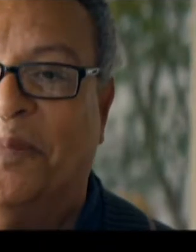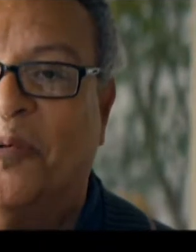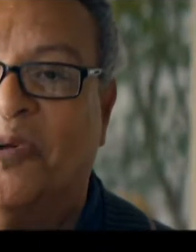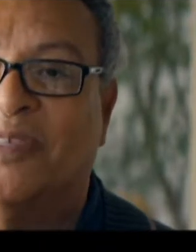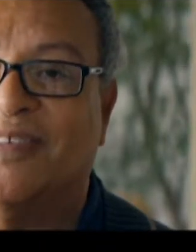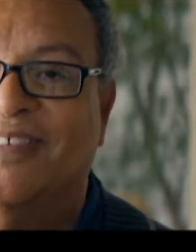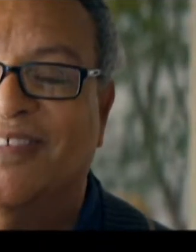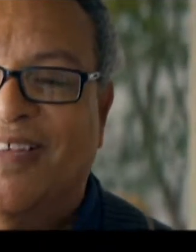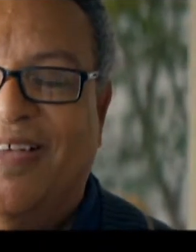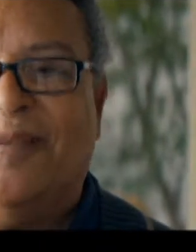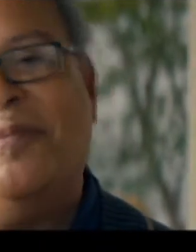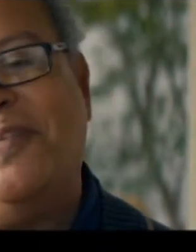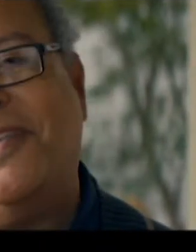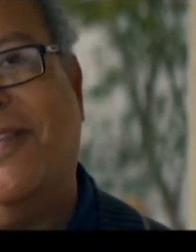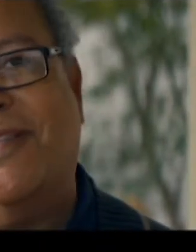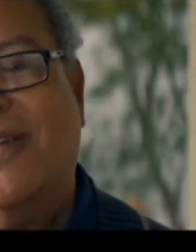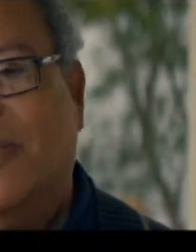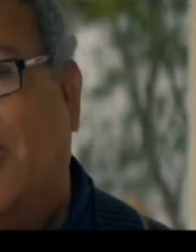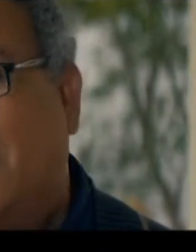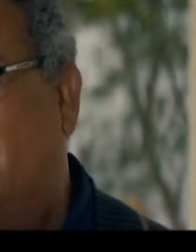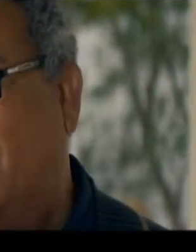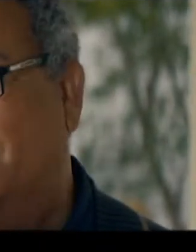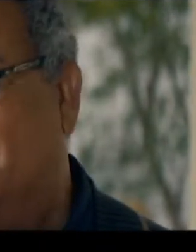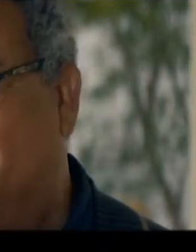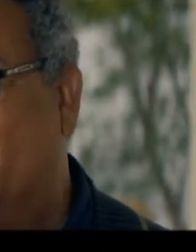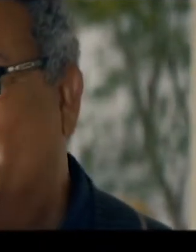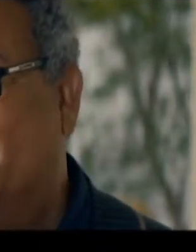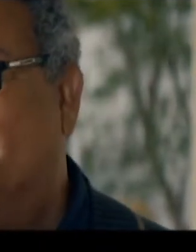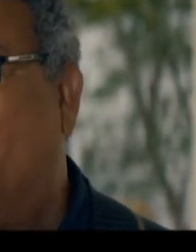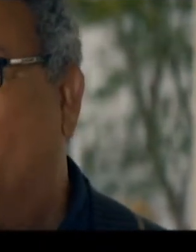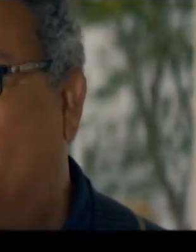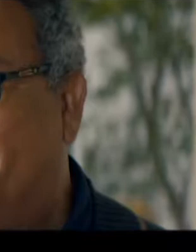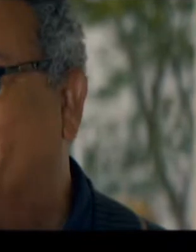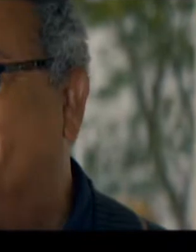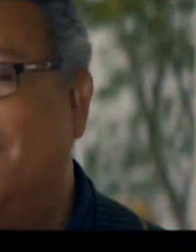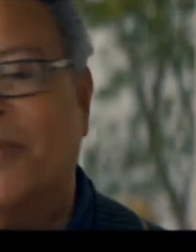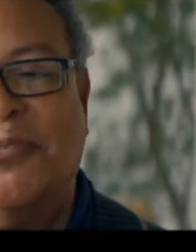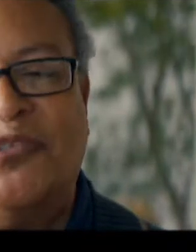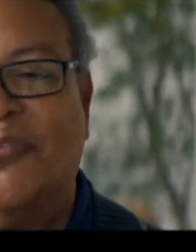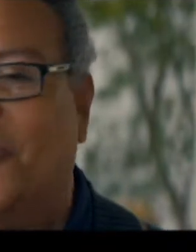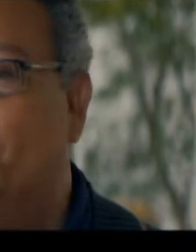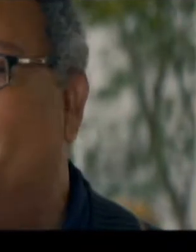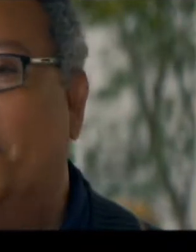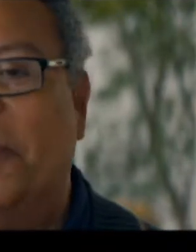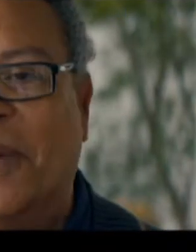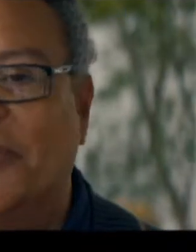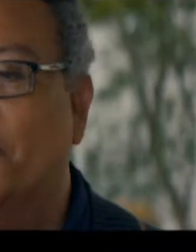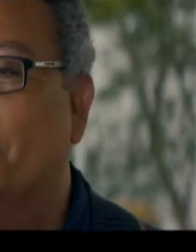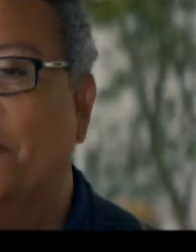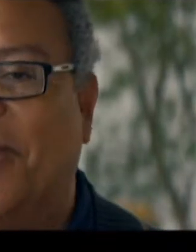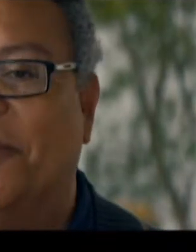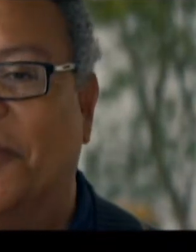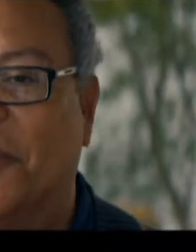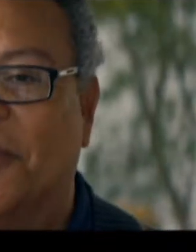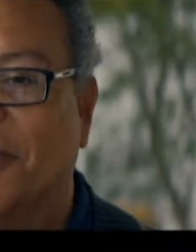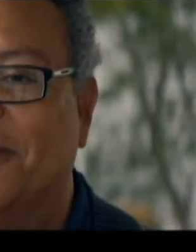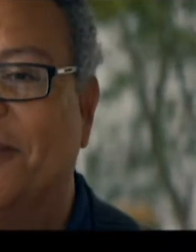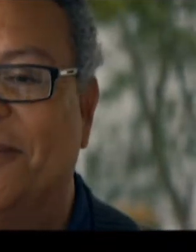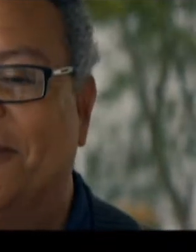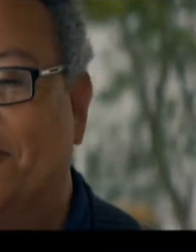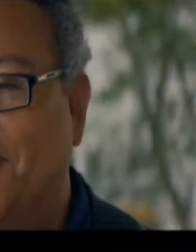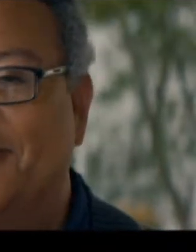about paperwork. Help me deal with how hard it is seeing my wife's name on so much